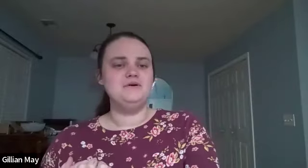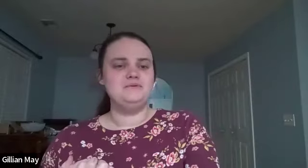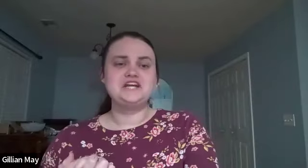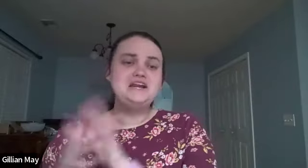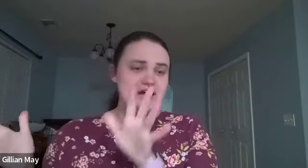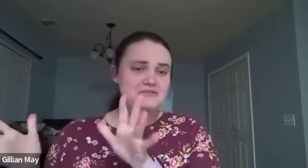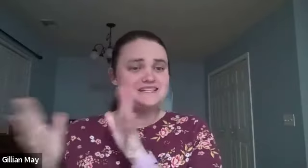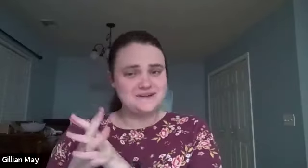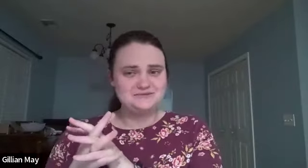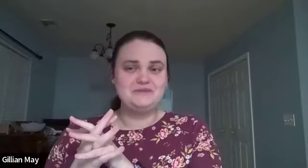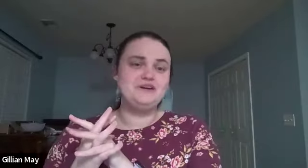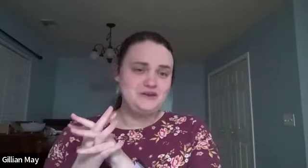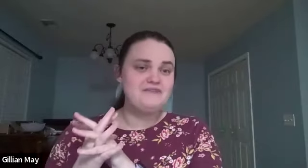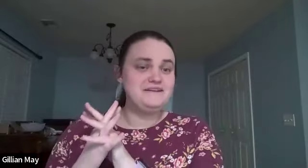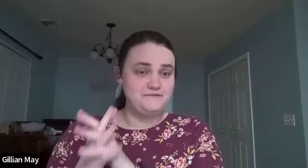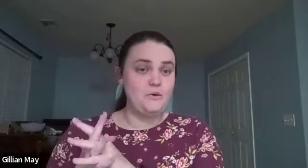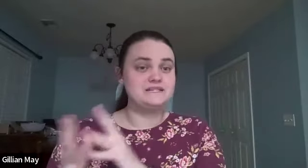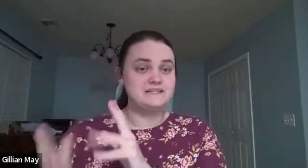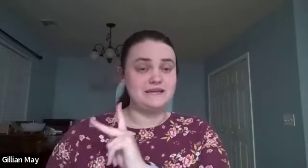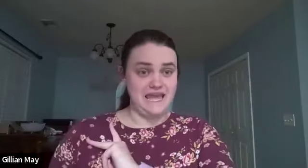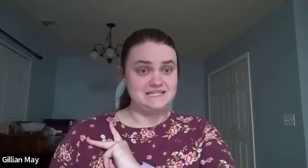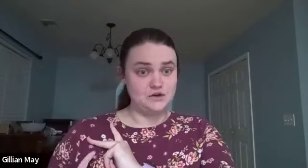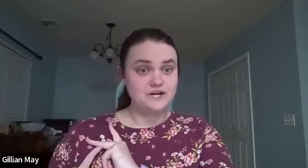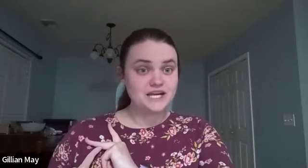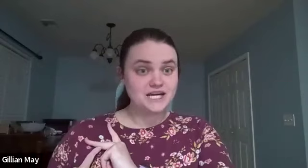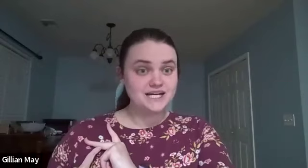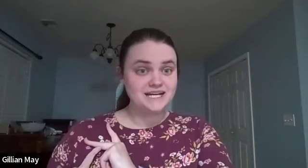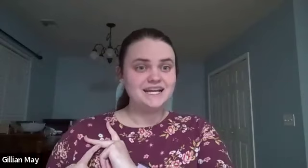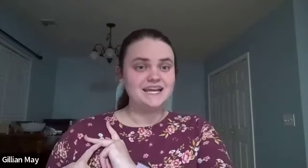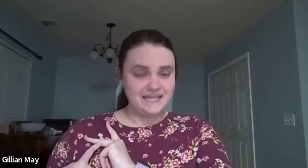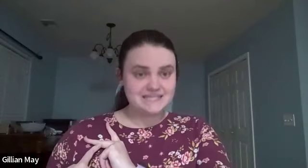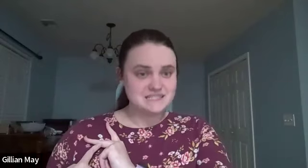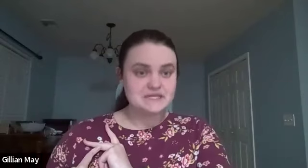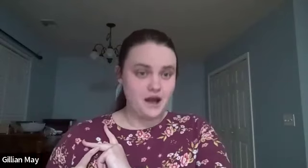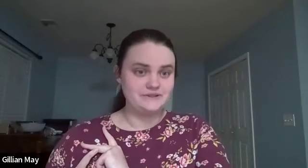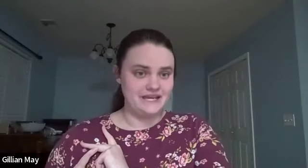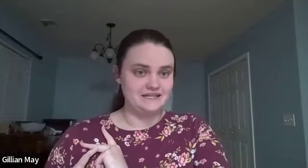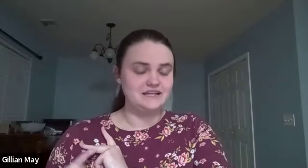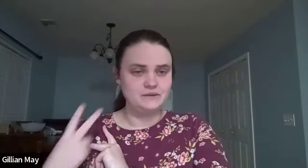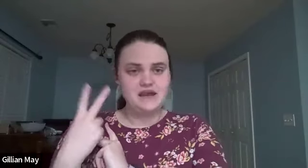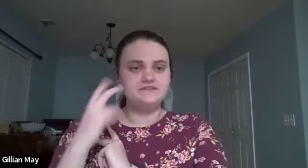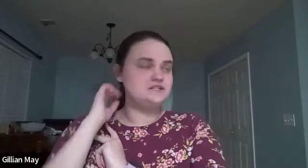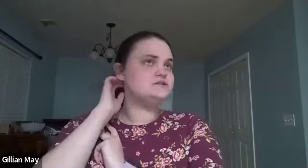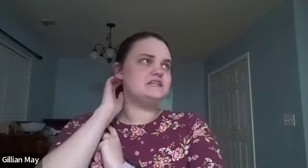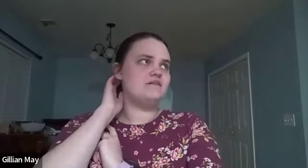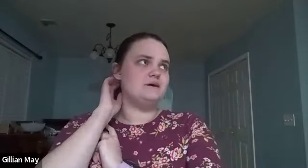Which I know that is very sweet. When you have like 4 different Ks over here, it gets to be complicated. Like we have 2 staff